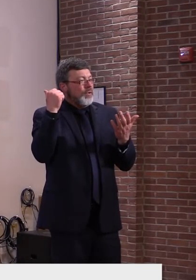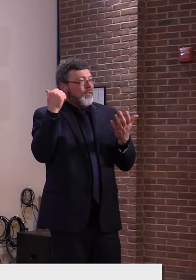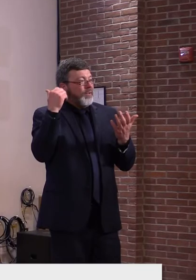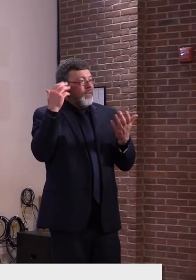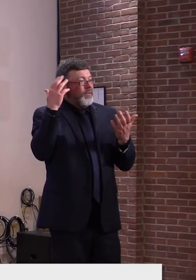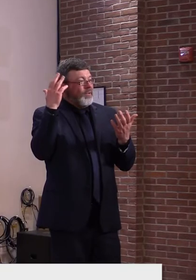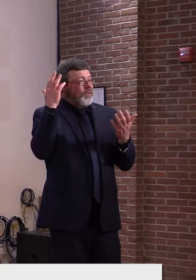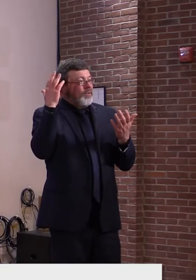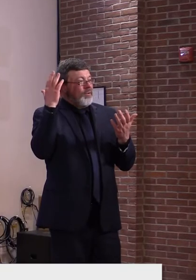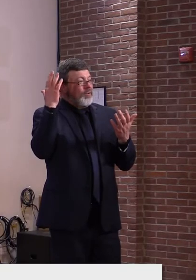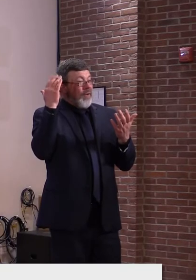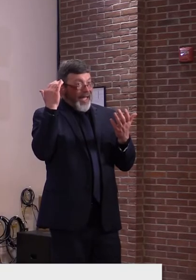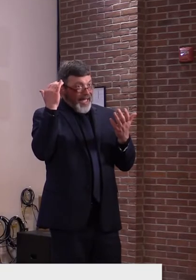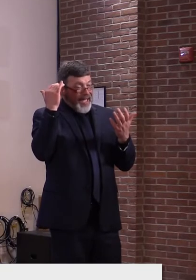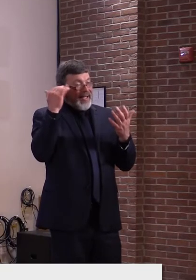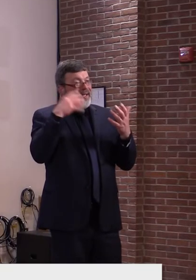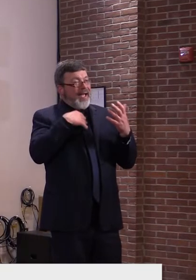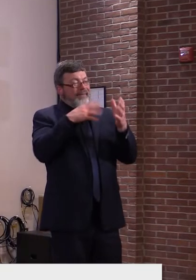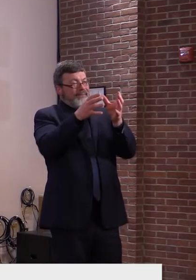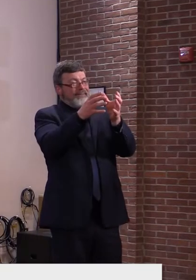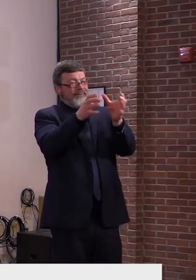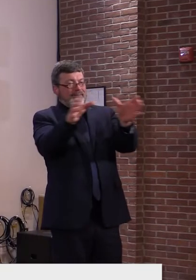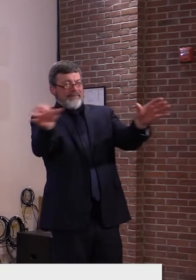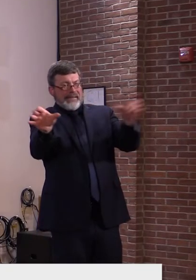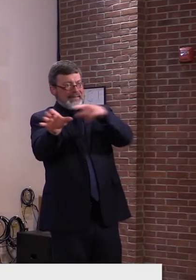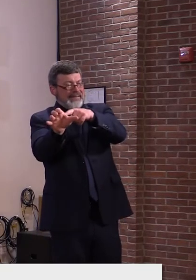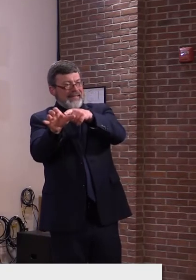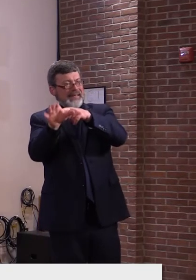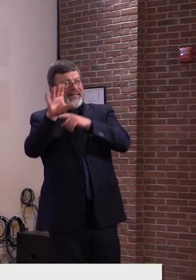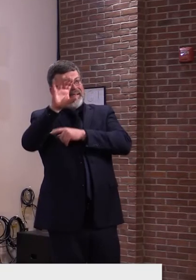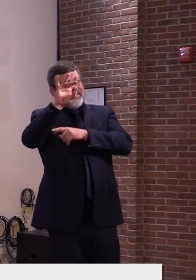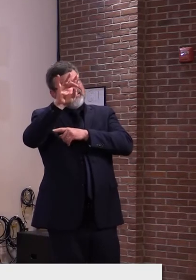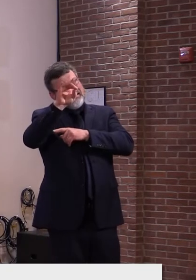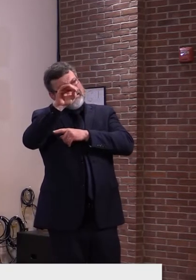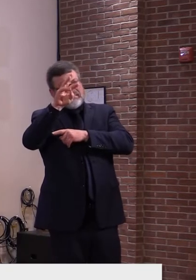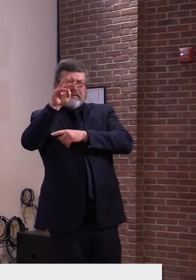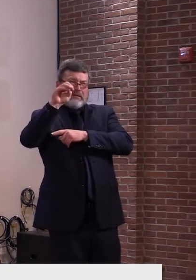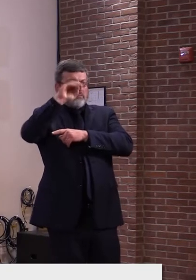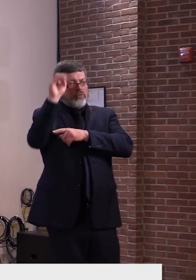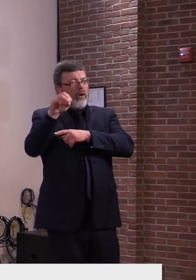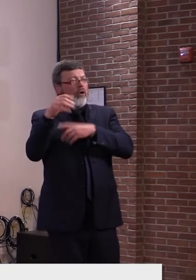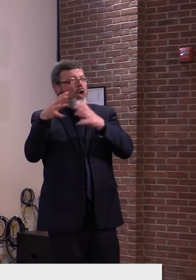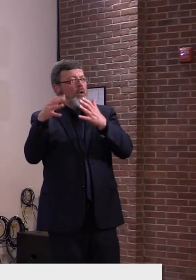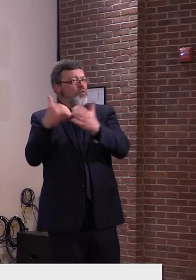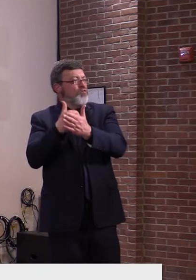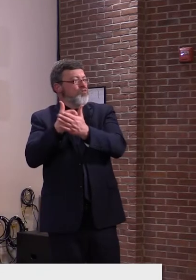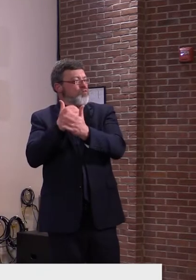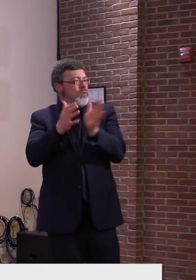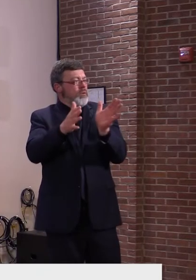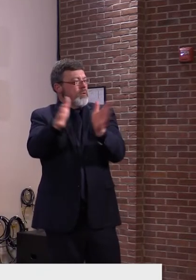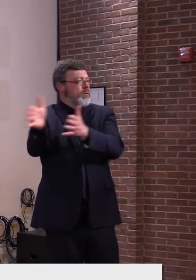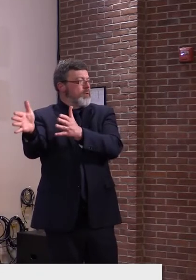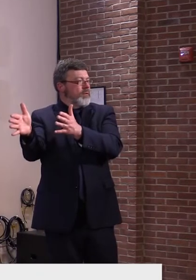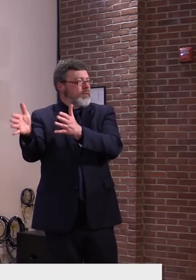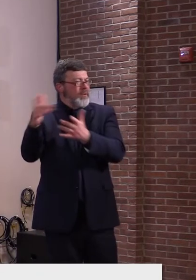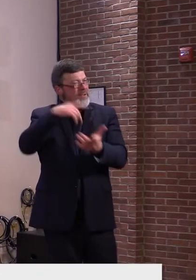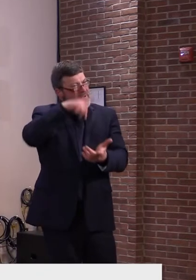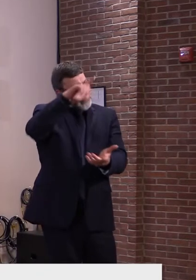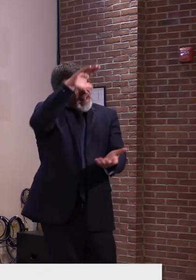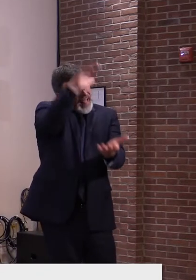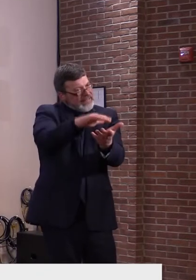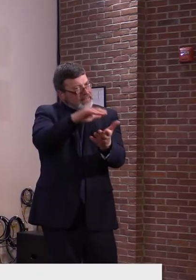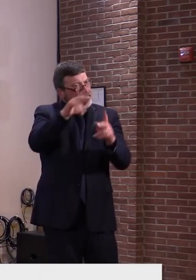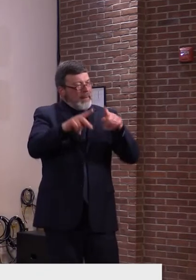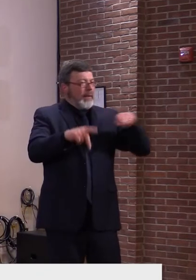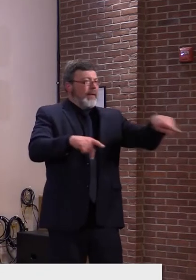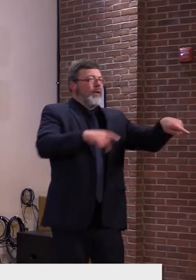plan. How do you know all those other employees would have chosen? Well, I'm saying if we'd gone with a DC plan. You mean not giving them a